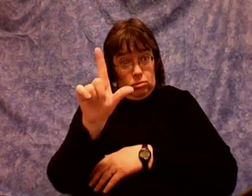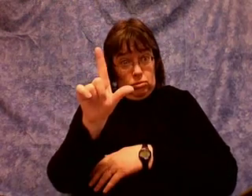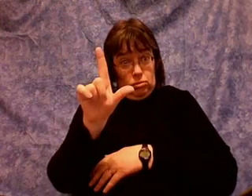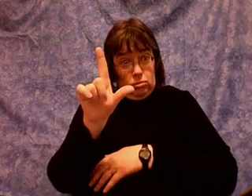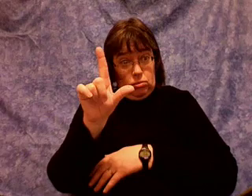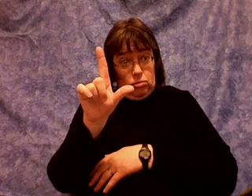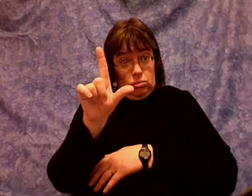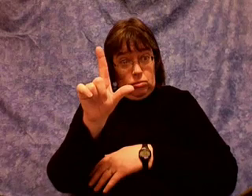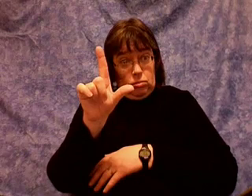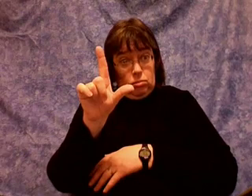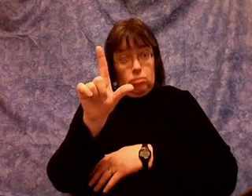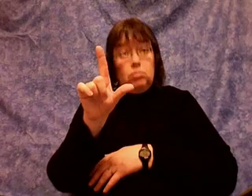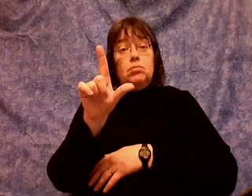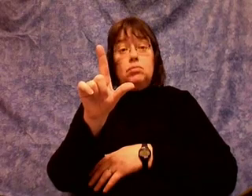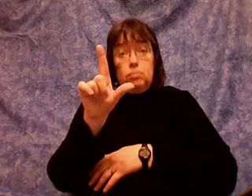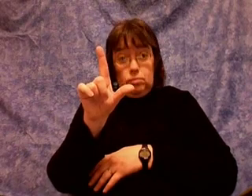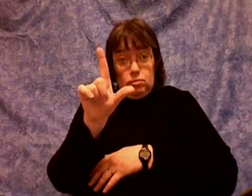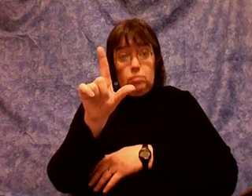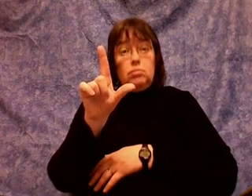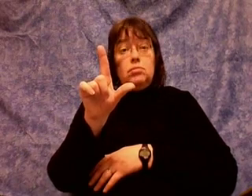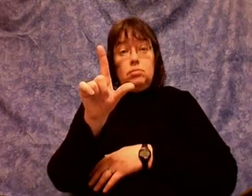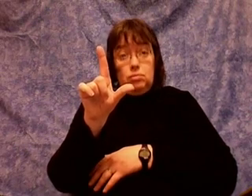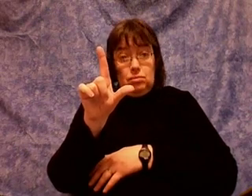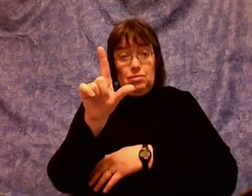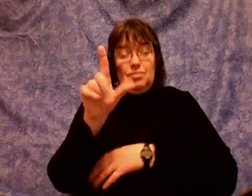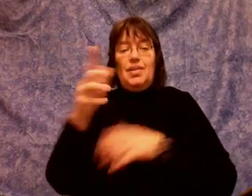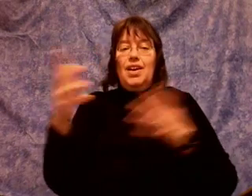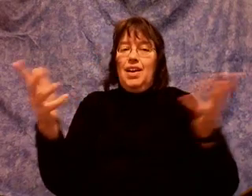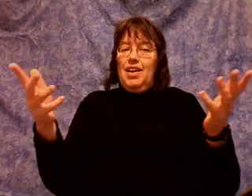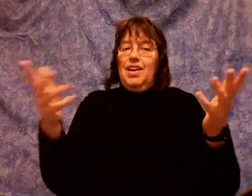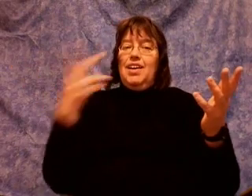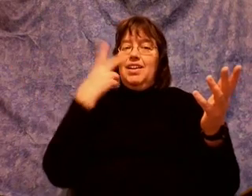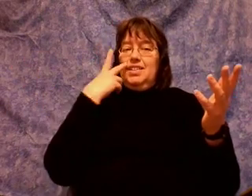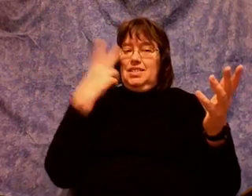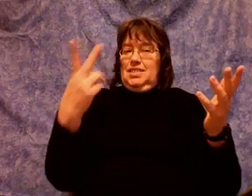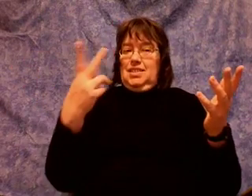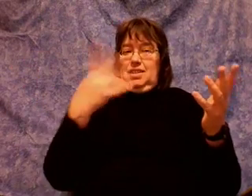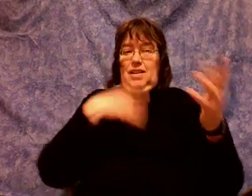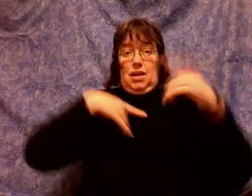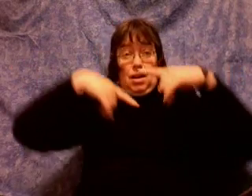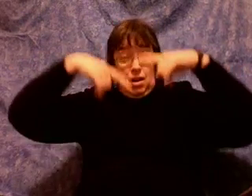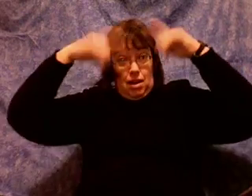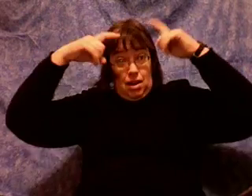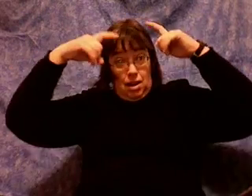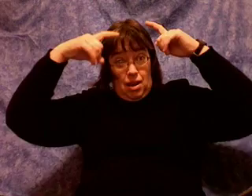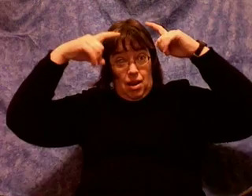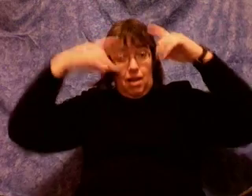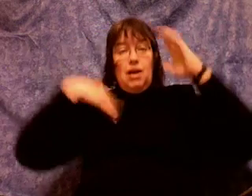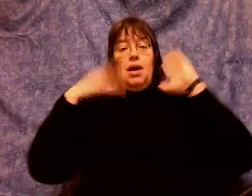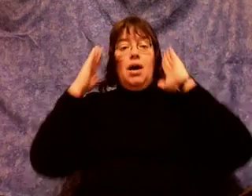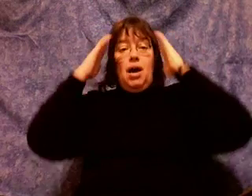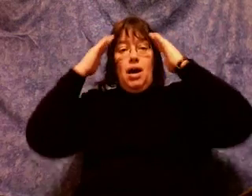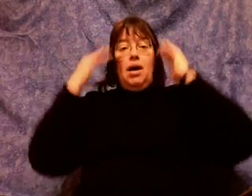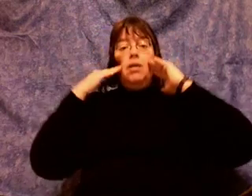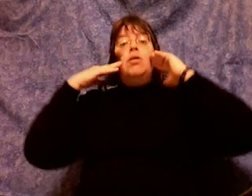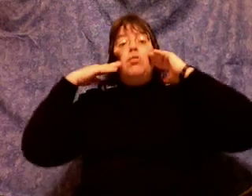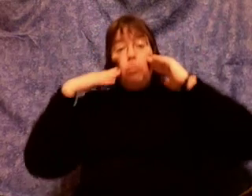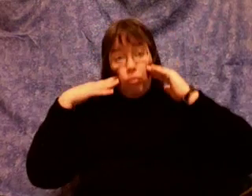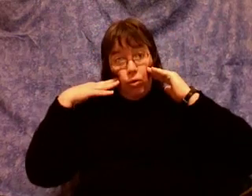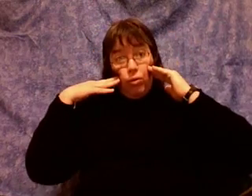example, do you like ASL? You notice my eyebrows are up. You can see the eyebrows go up and the head